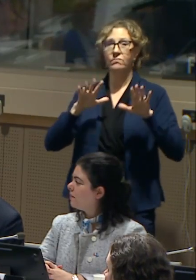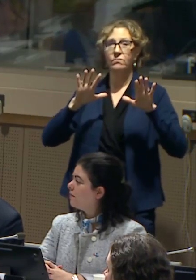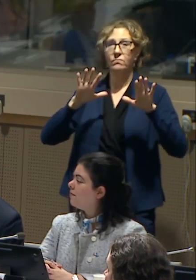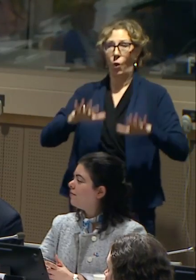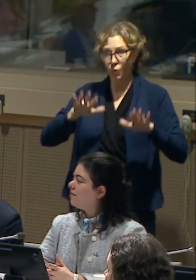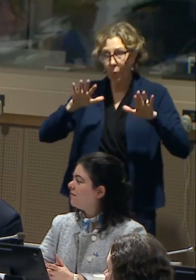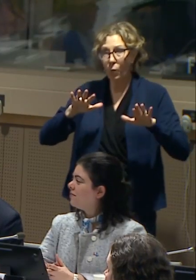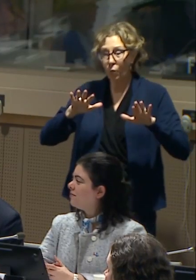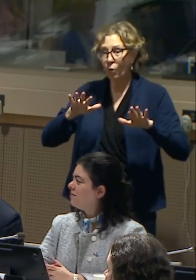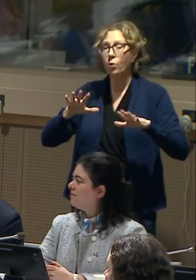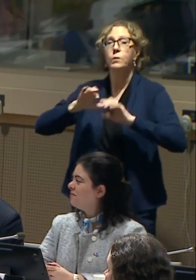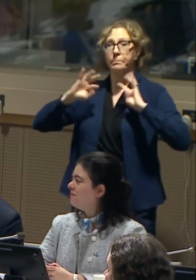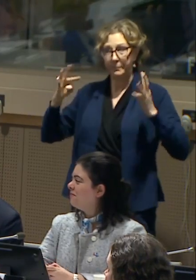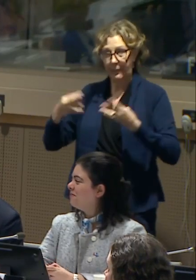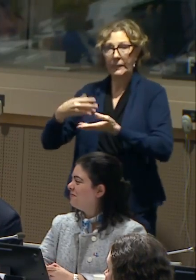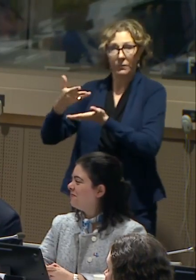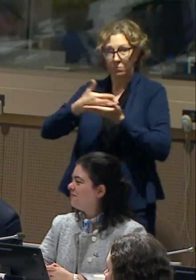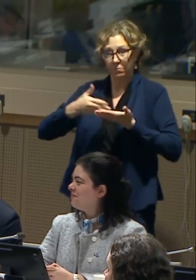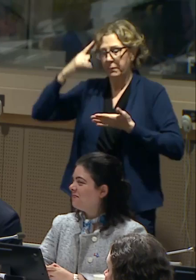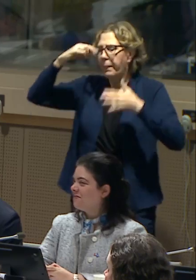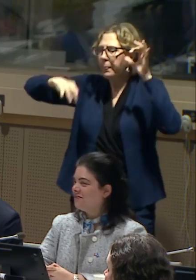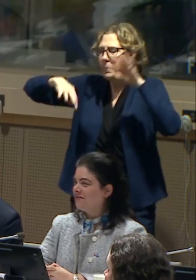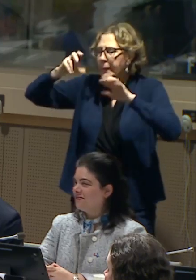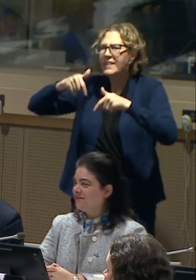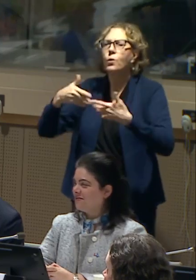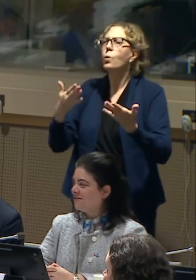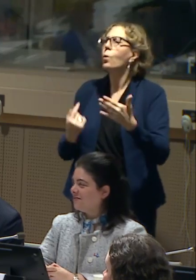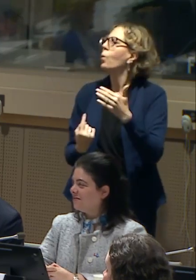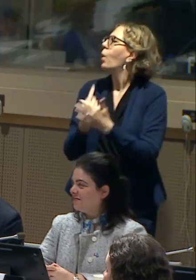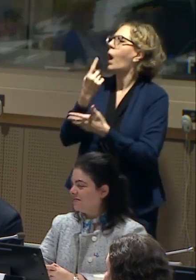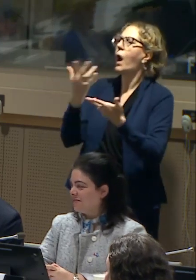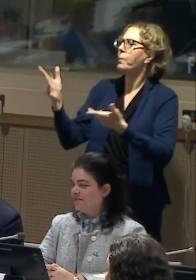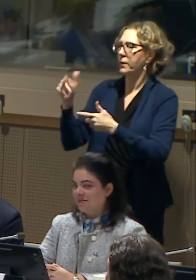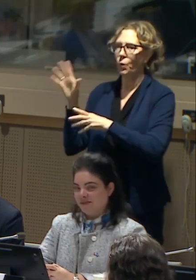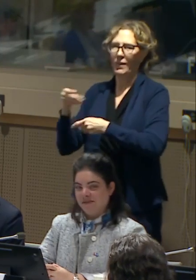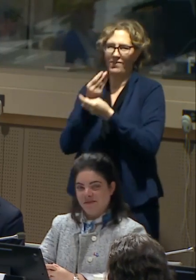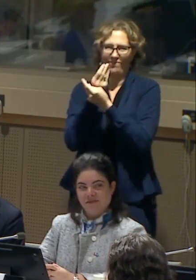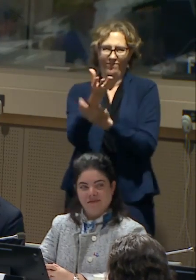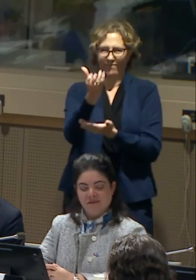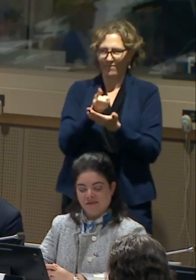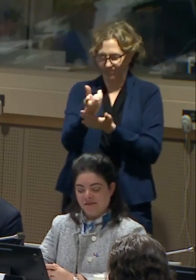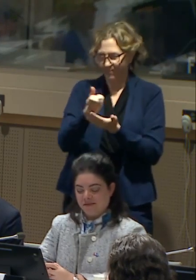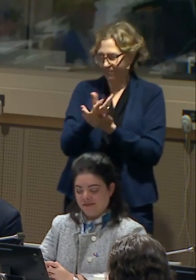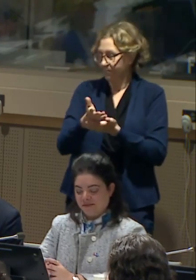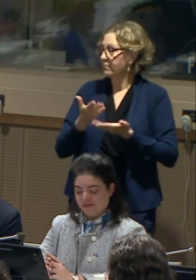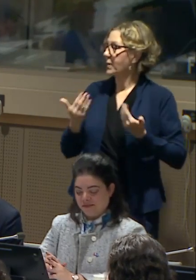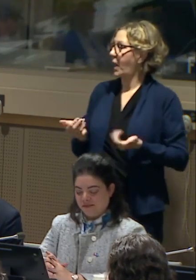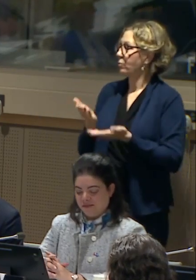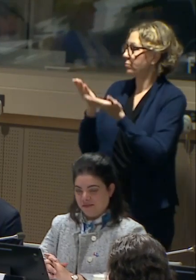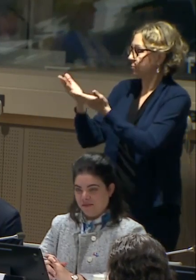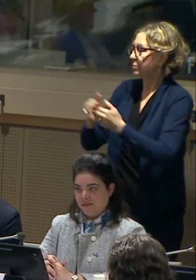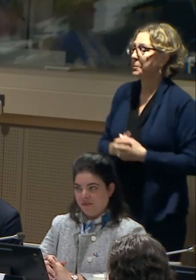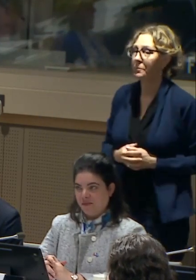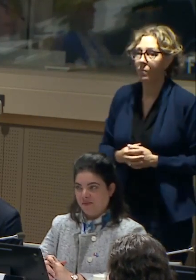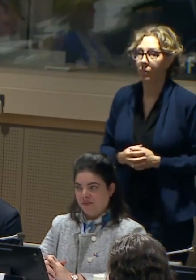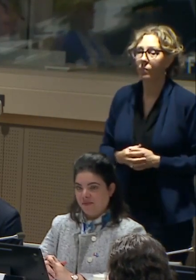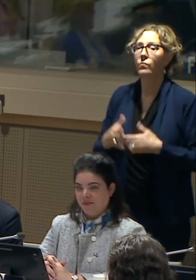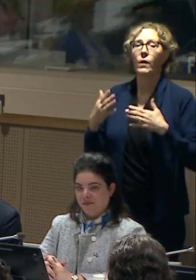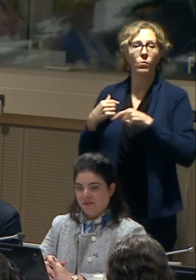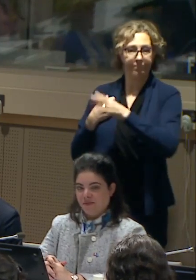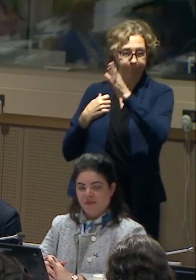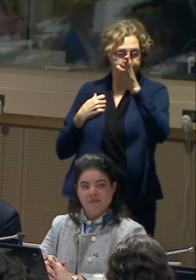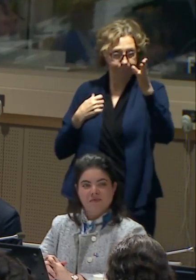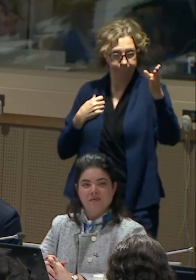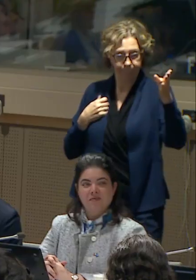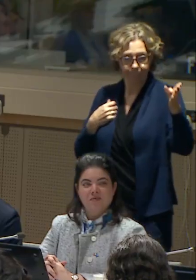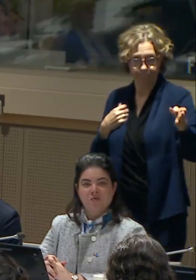make sure to use headphones if possible. Thank you. Okay, Chris, the floor is yours. So what I will do, since the World Cup,